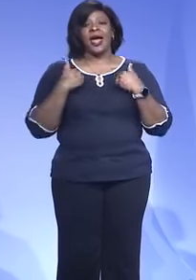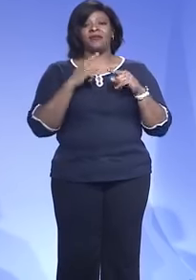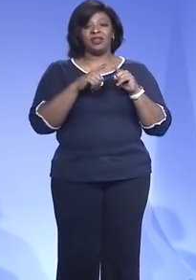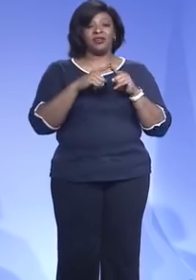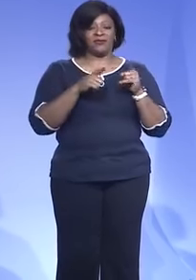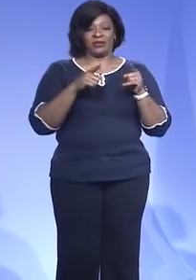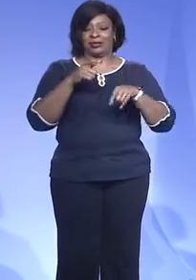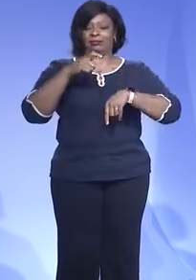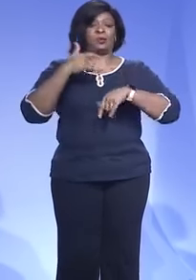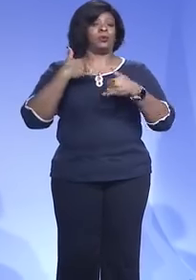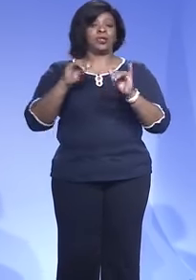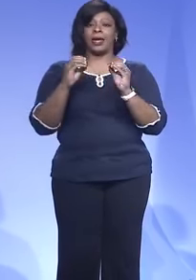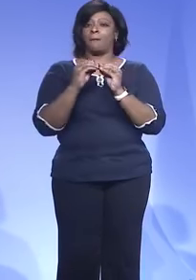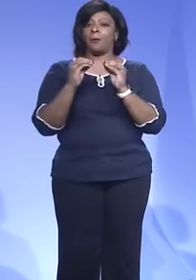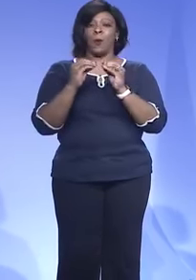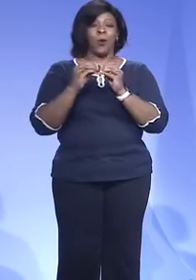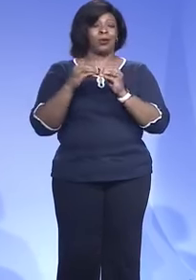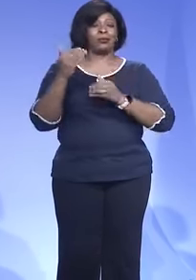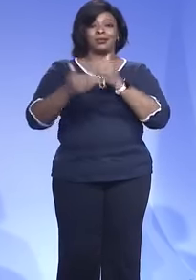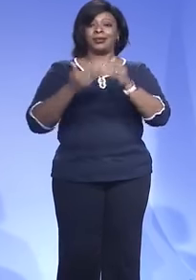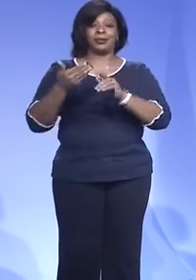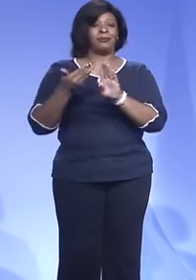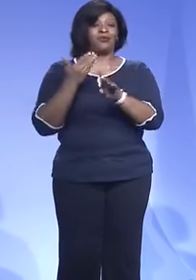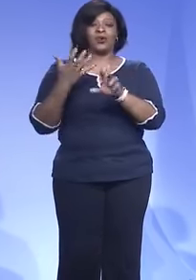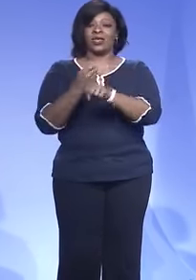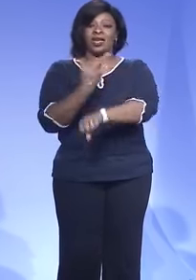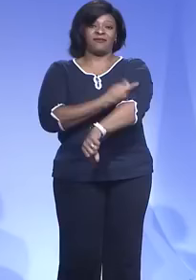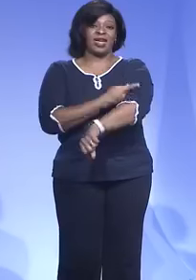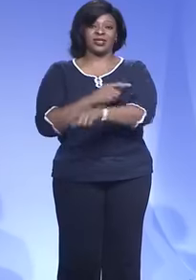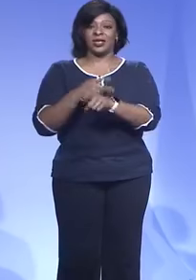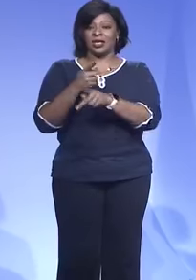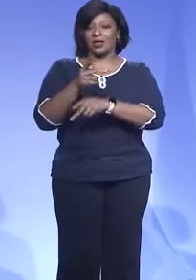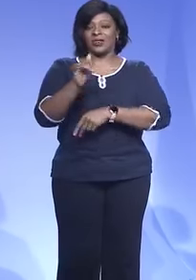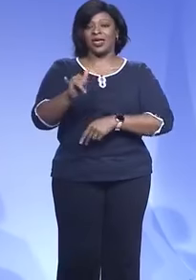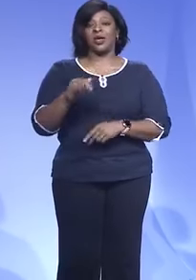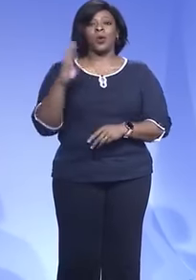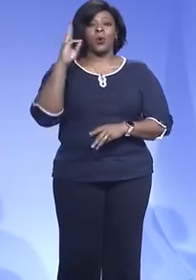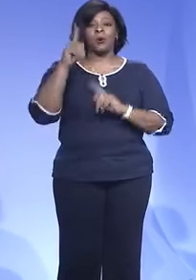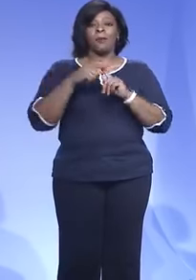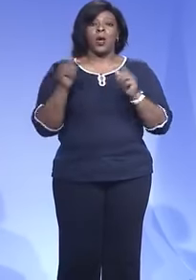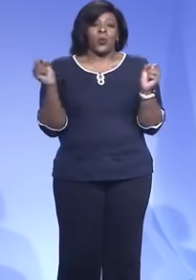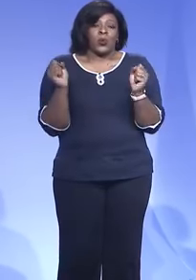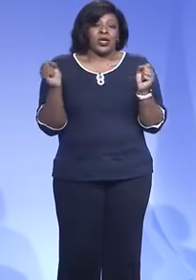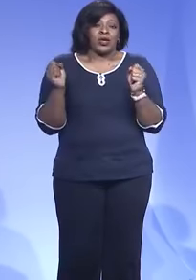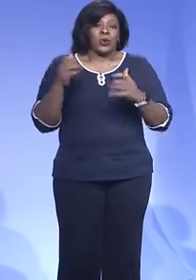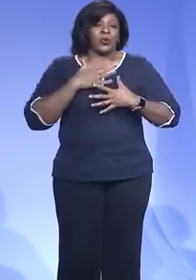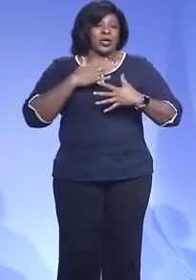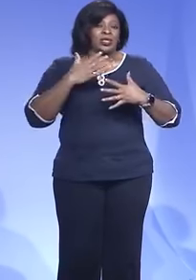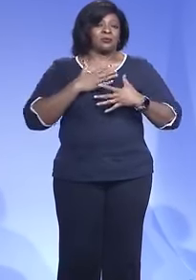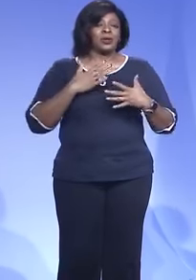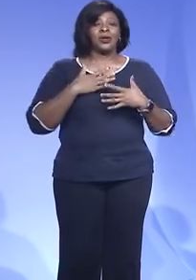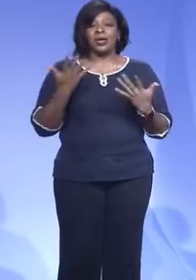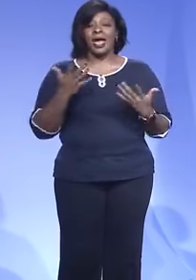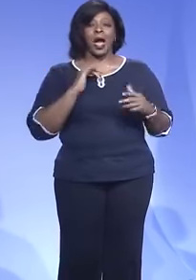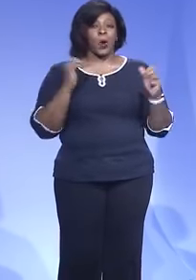coming before vaccines, and I'll take care of it. We worry about our winter respiratory illness, our regular winter